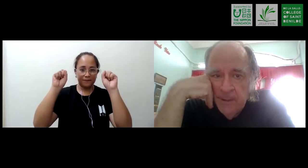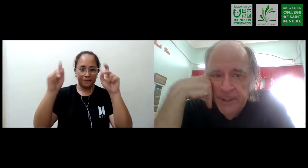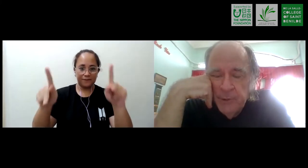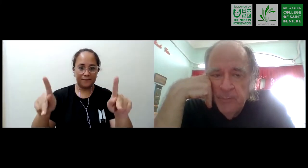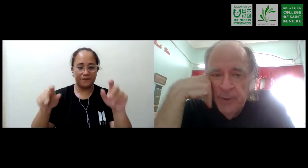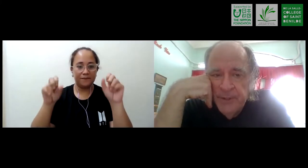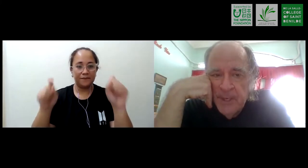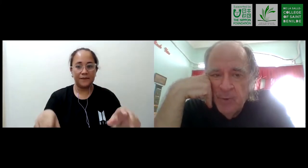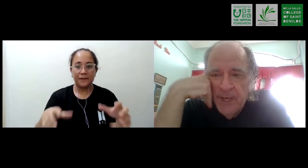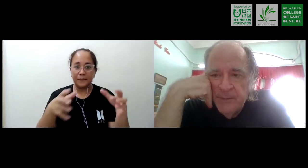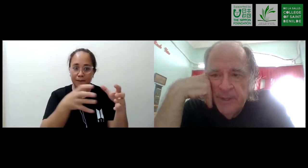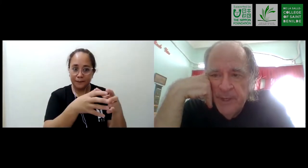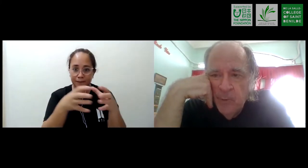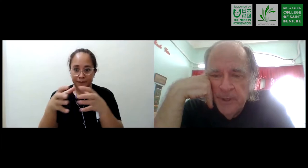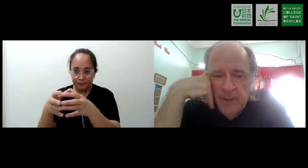Each group want to summarize what they're working on now?